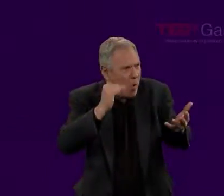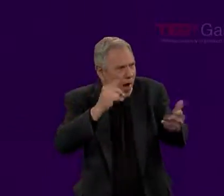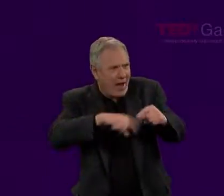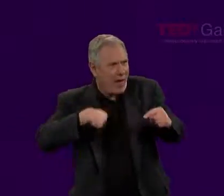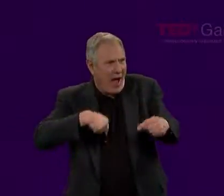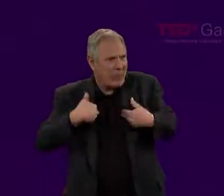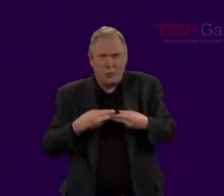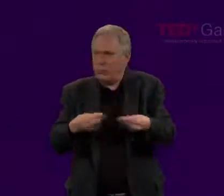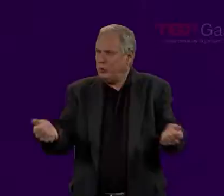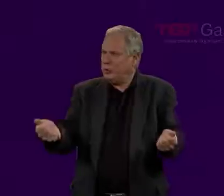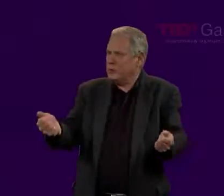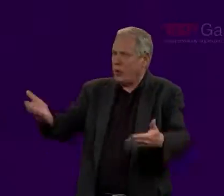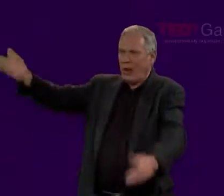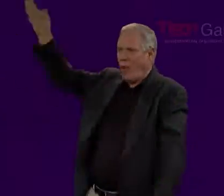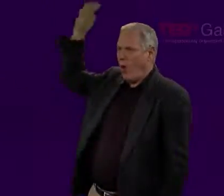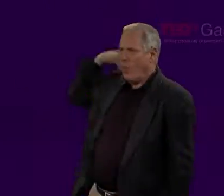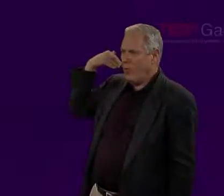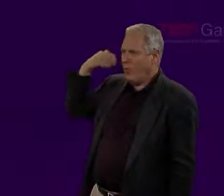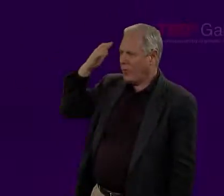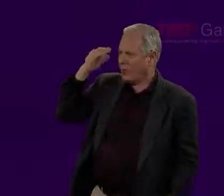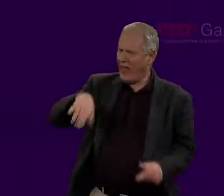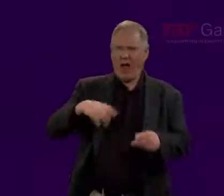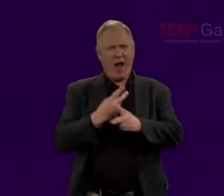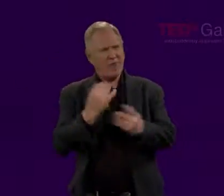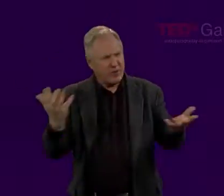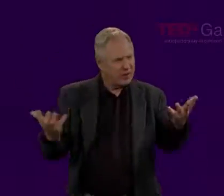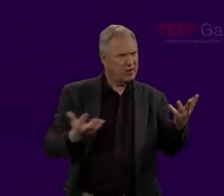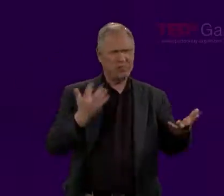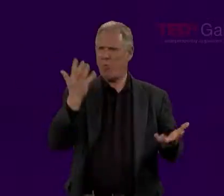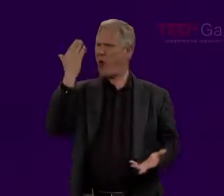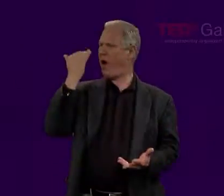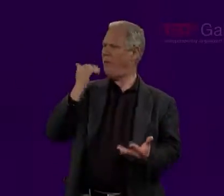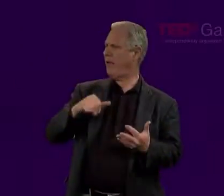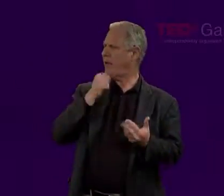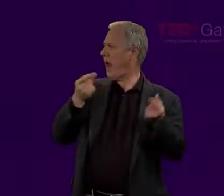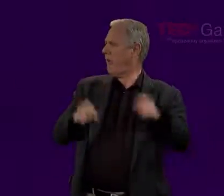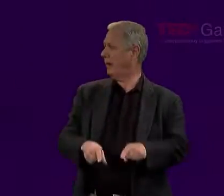We've been working on this for years, and nothing before.